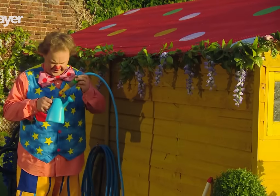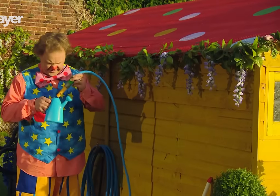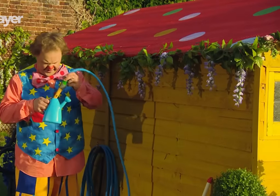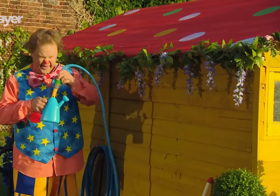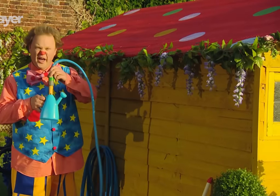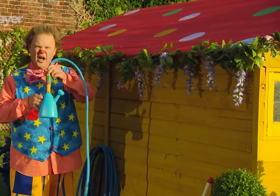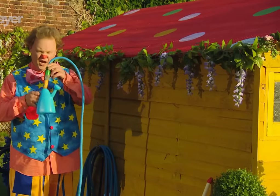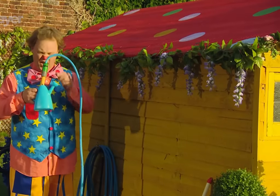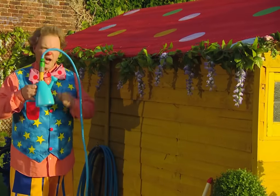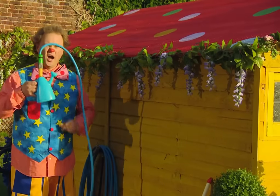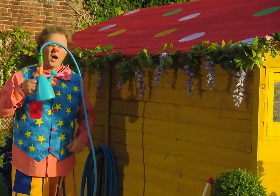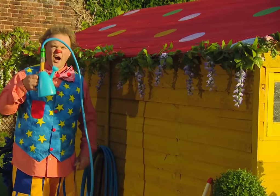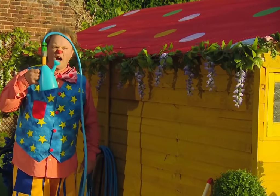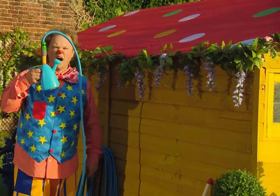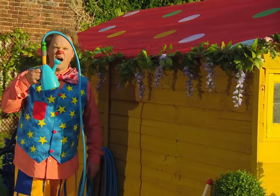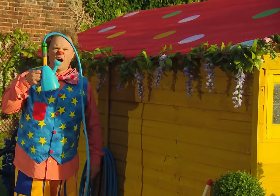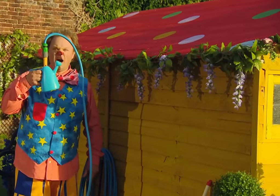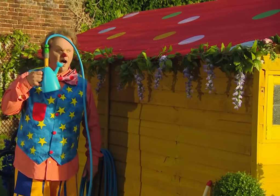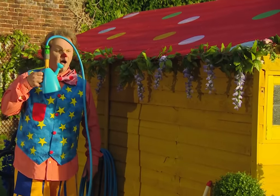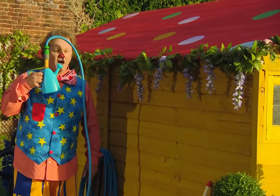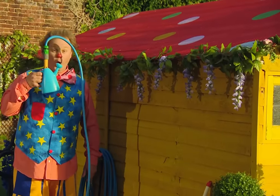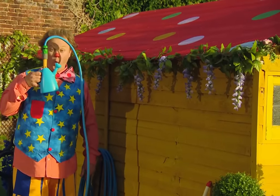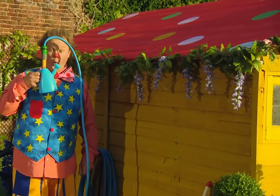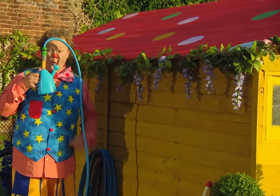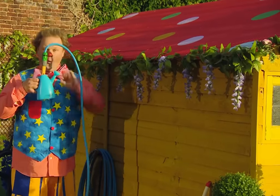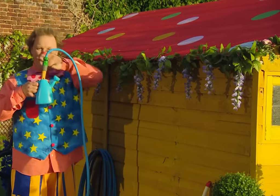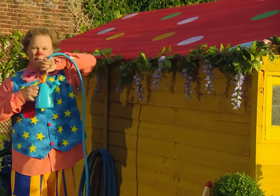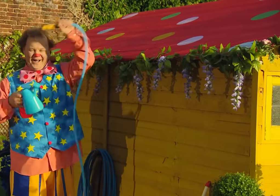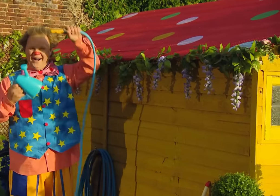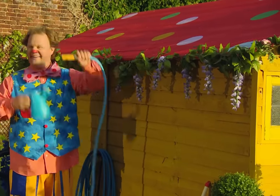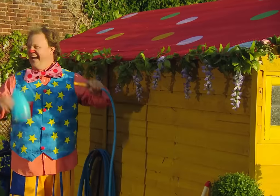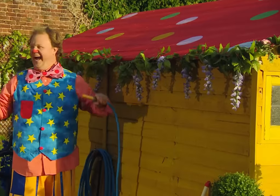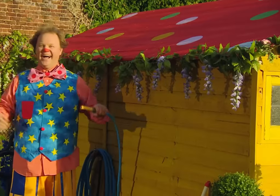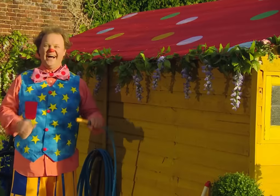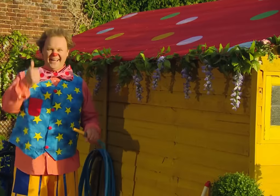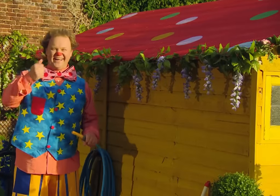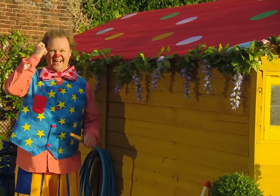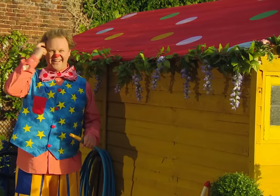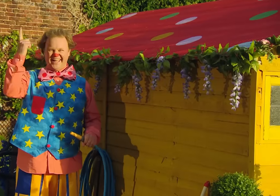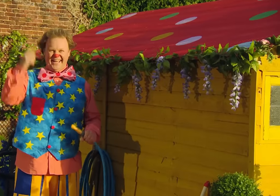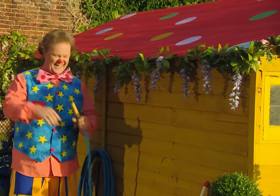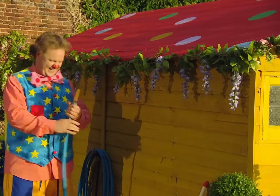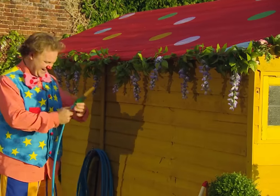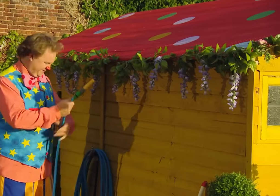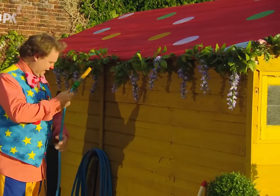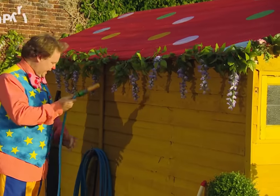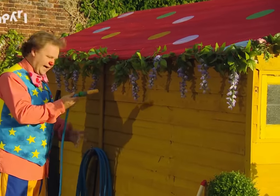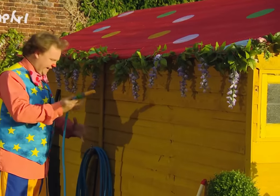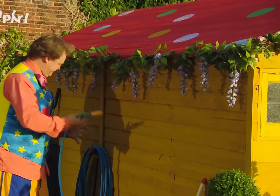Can you use the hose to water the plants, Mr. Tumble? Ooh. Oh, yeah, good idea.